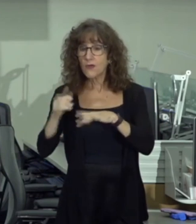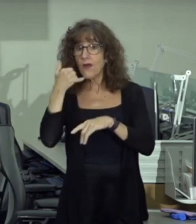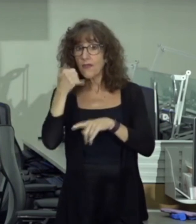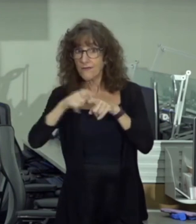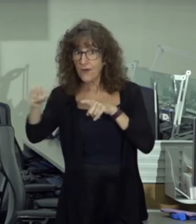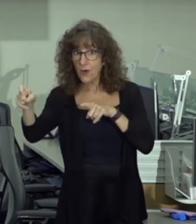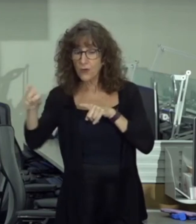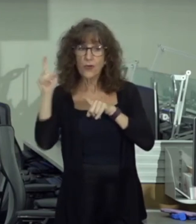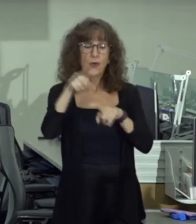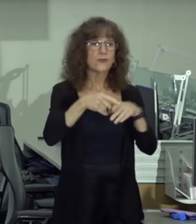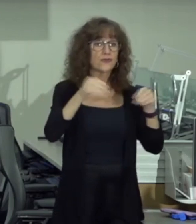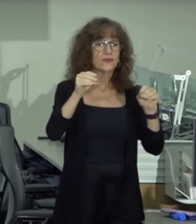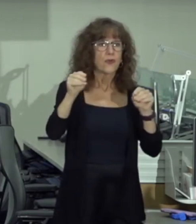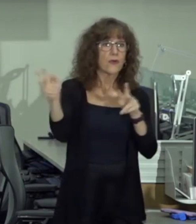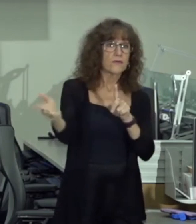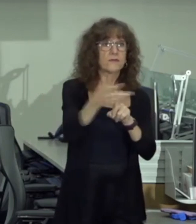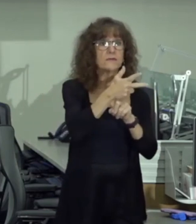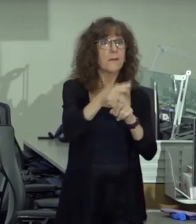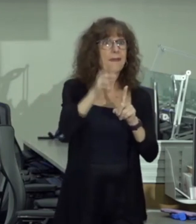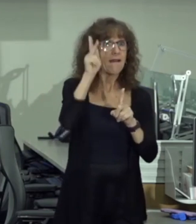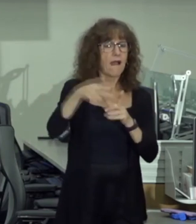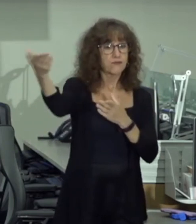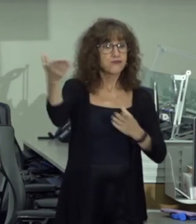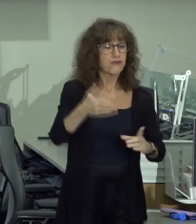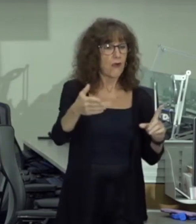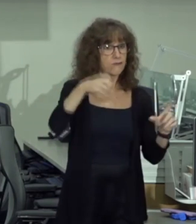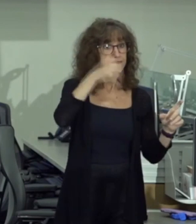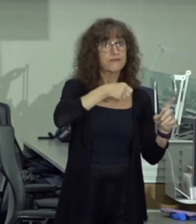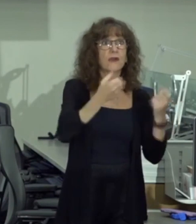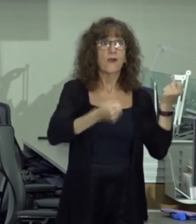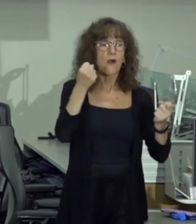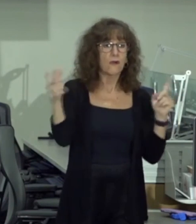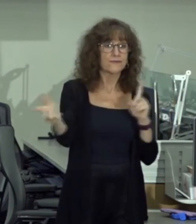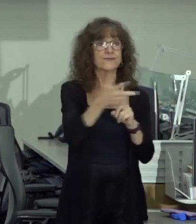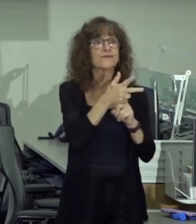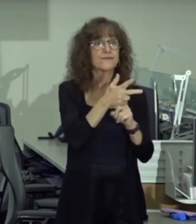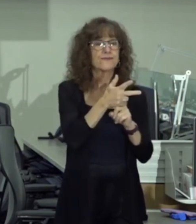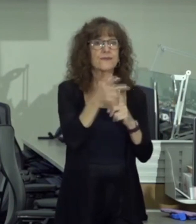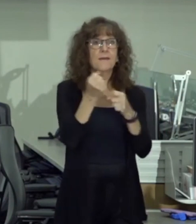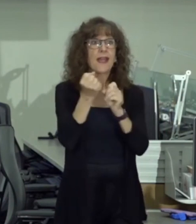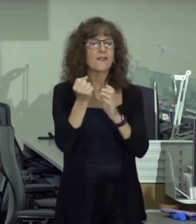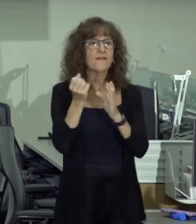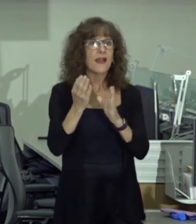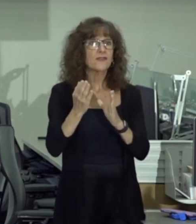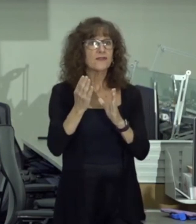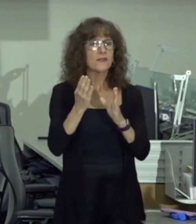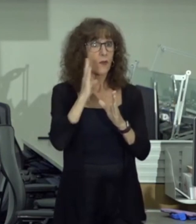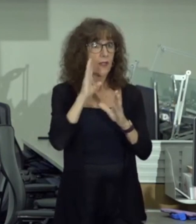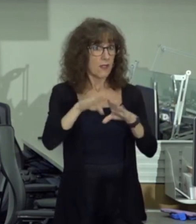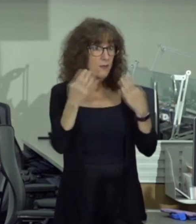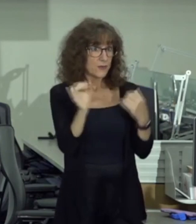phone and go to the store to pick it up, and that it should be brought to you, that item, by a store employee. Manufacturing will also